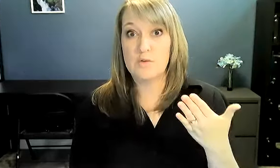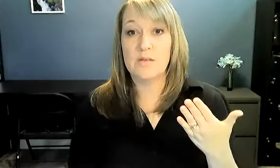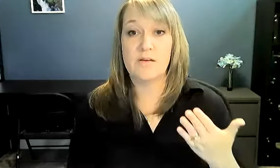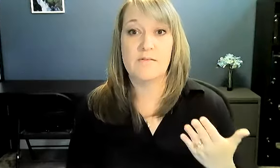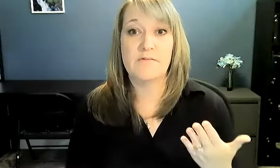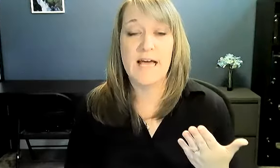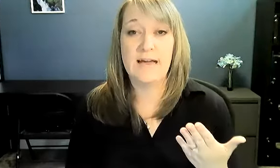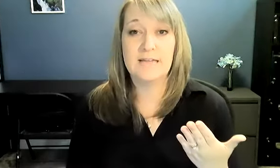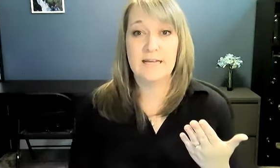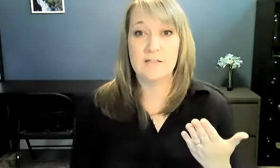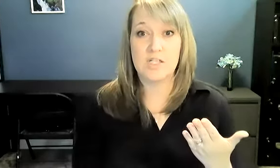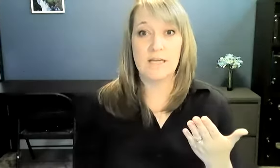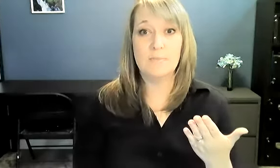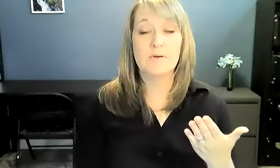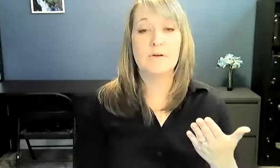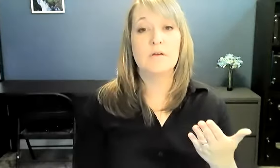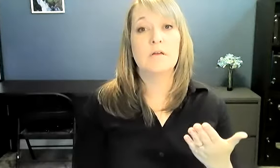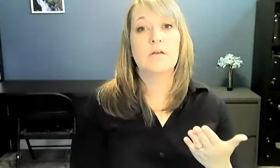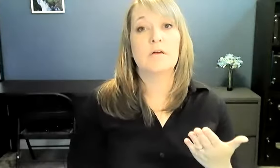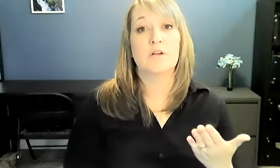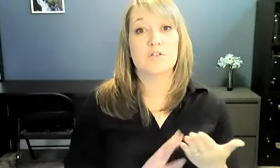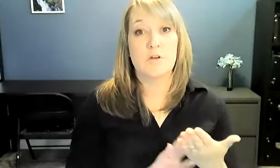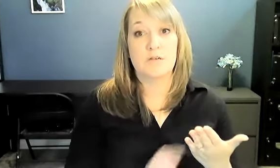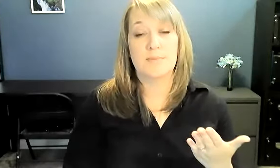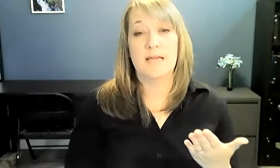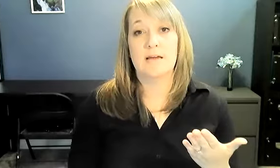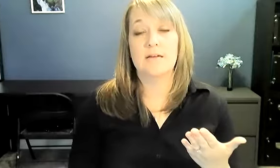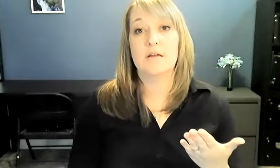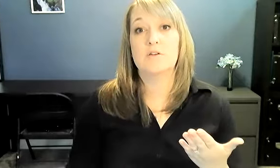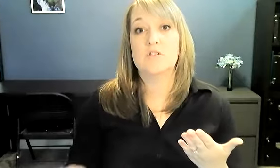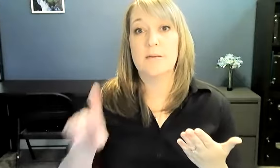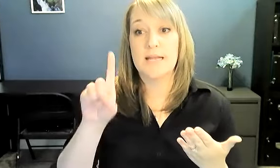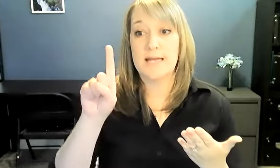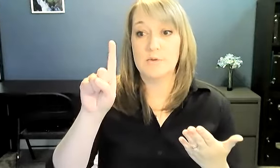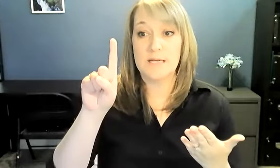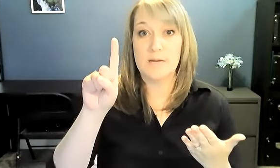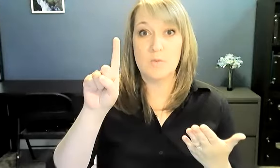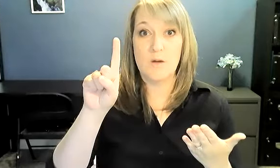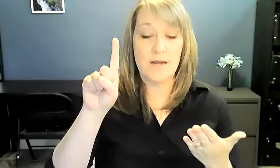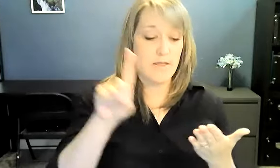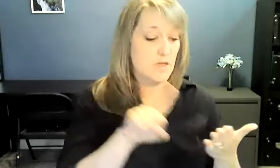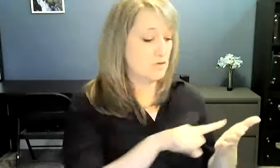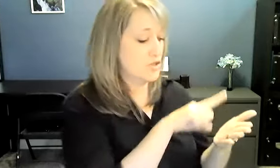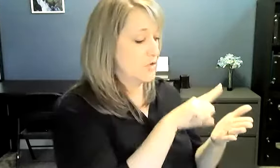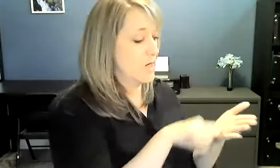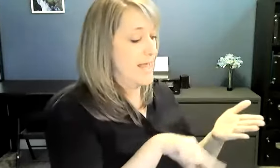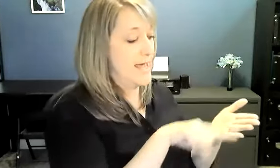with a flat hand shape on your non-dominant hand. Your dominant hand will be a number 1, and then you just draw an